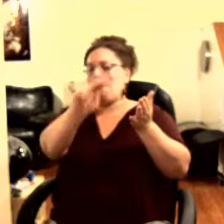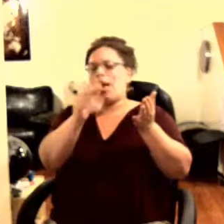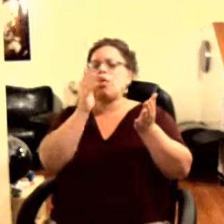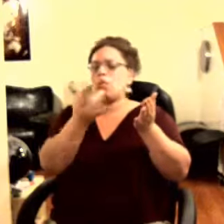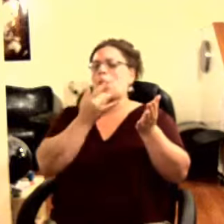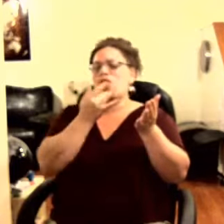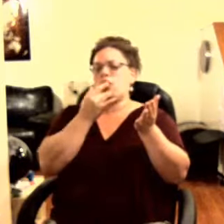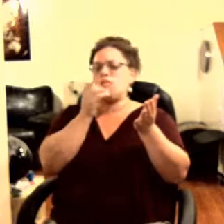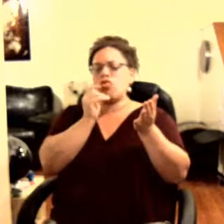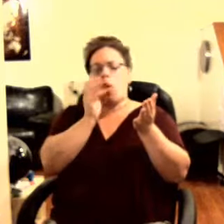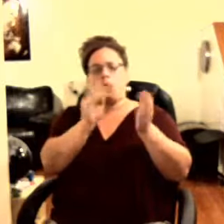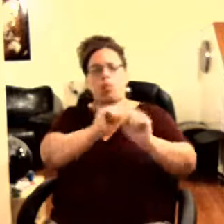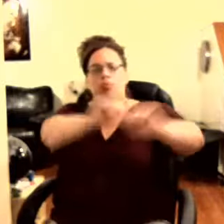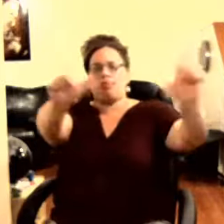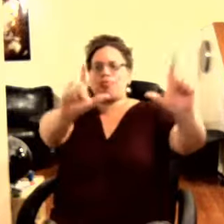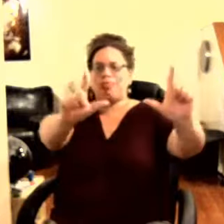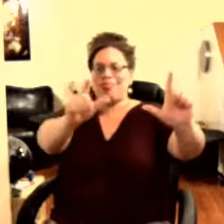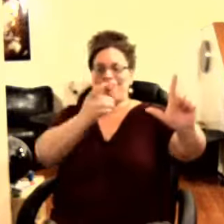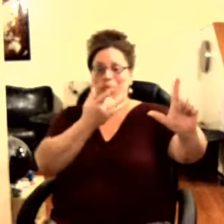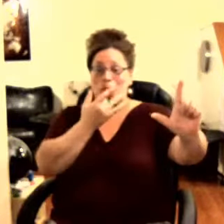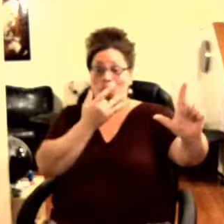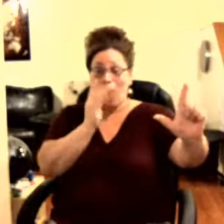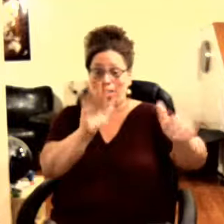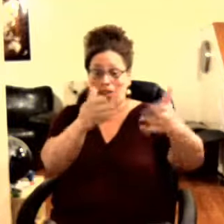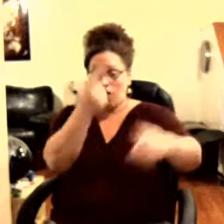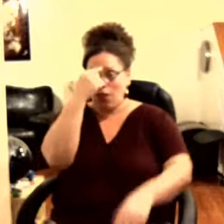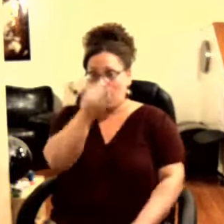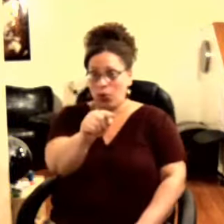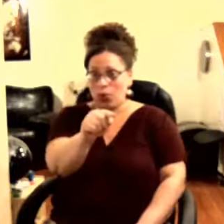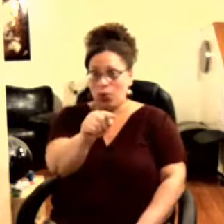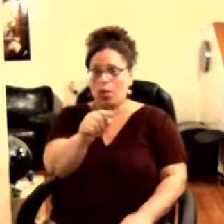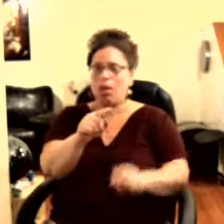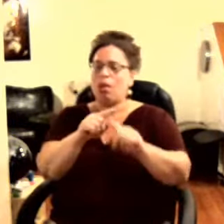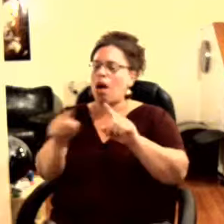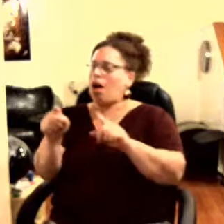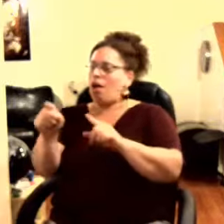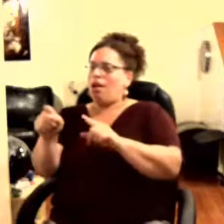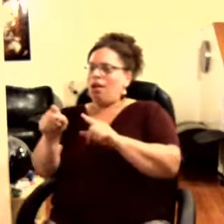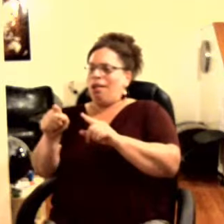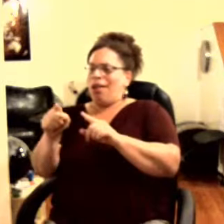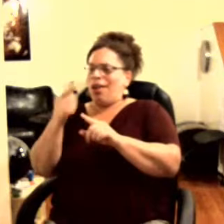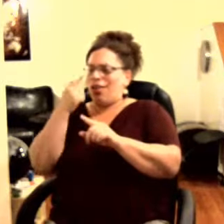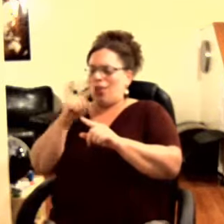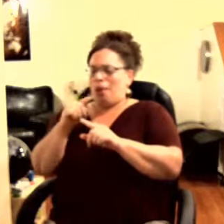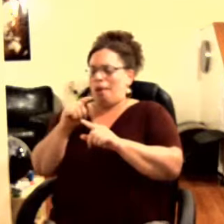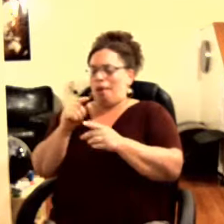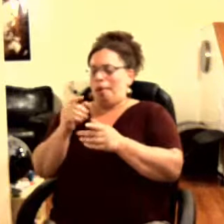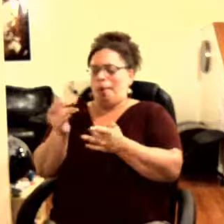on between our future aspirational selves and our more impulsive present selves. You know,